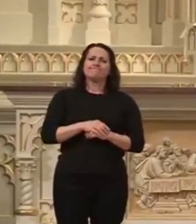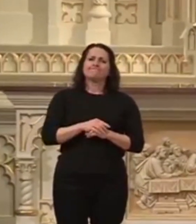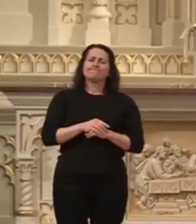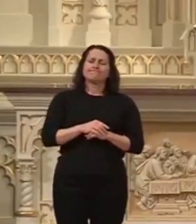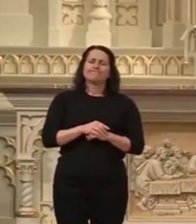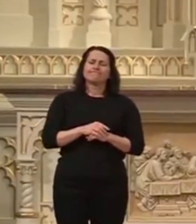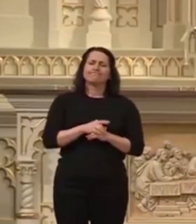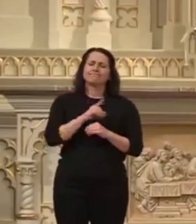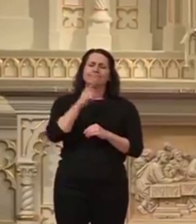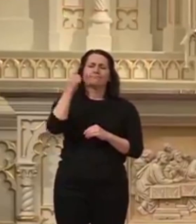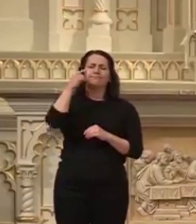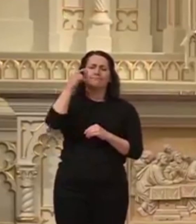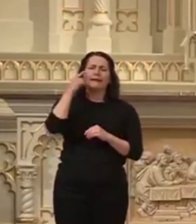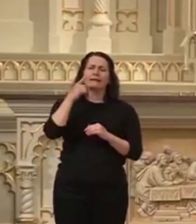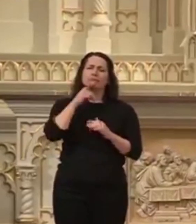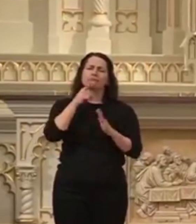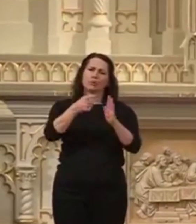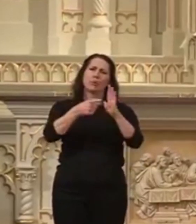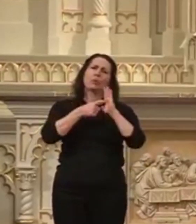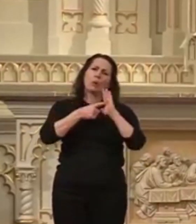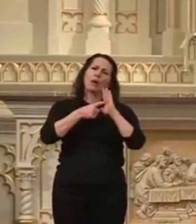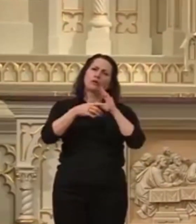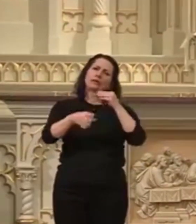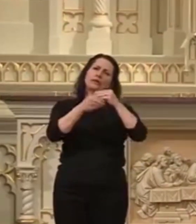some words.